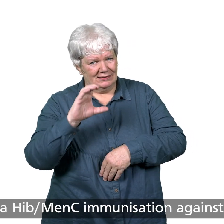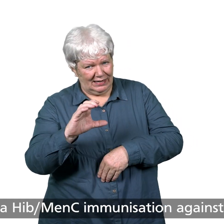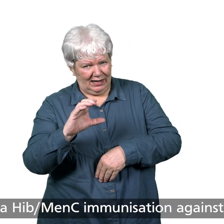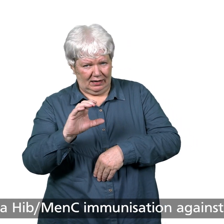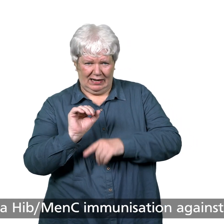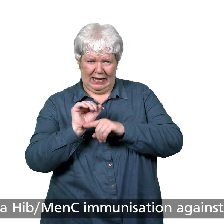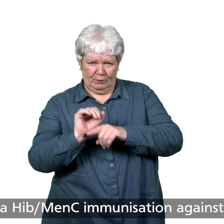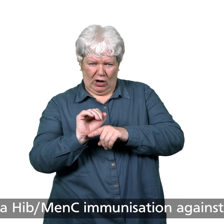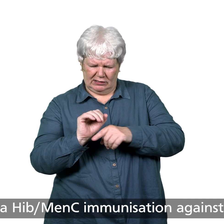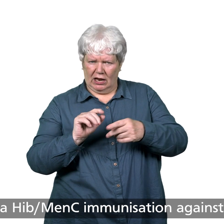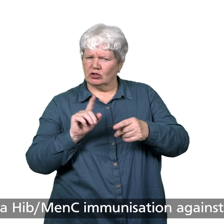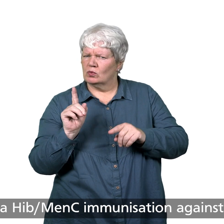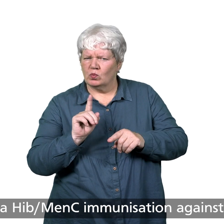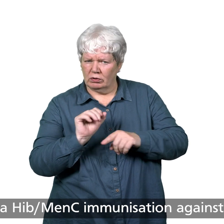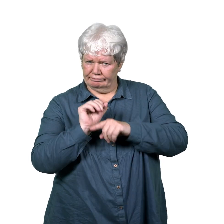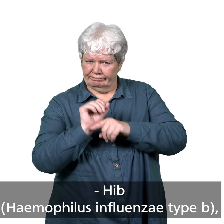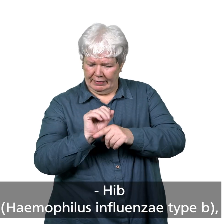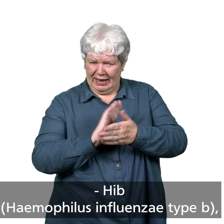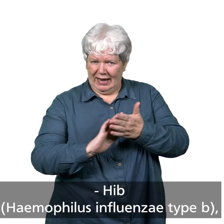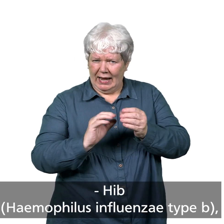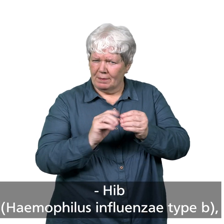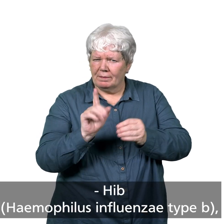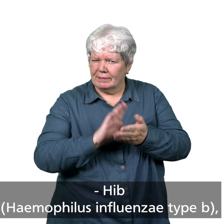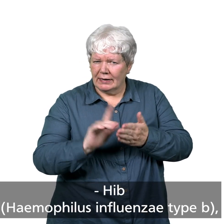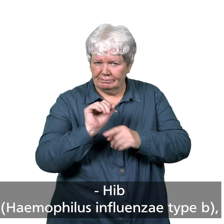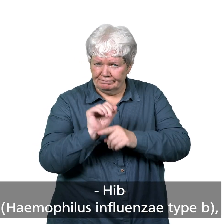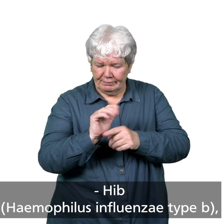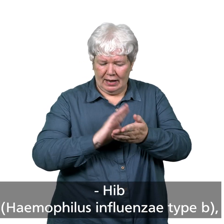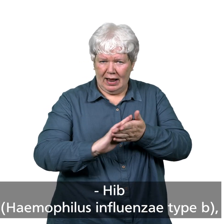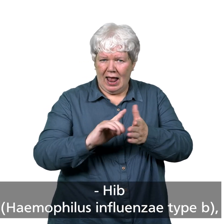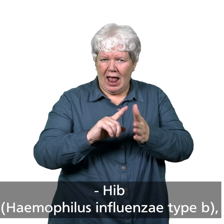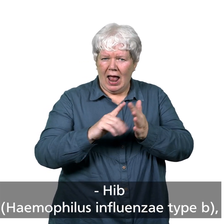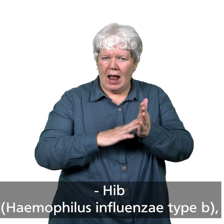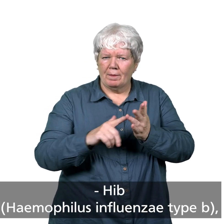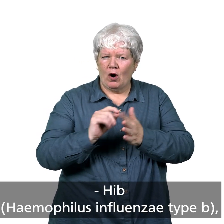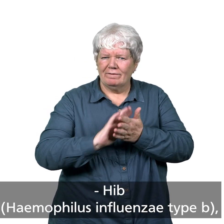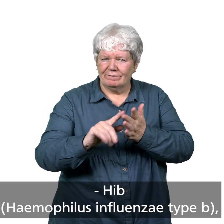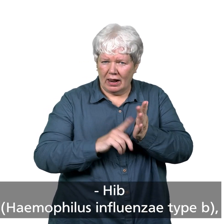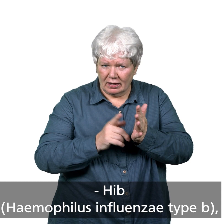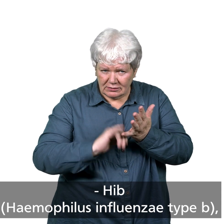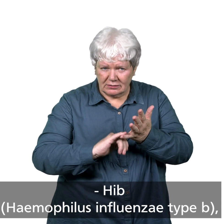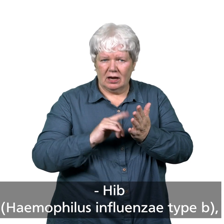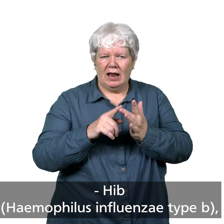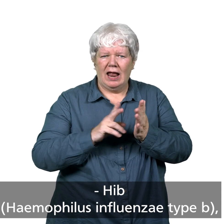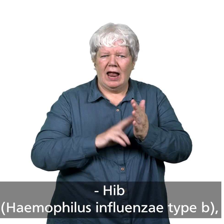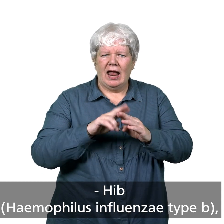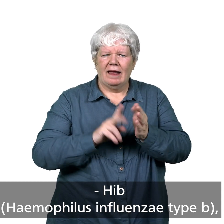immunisation against Hib, Haemophilus influenzae type B,